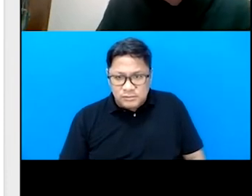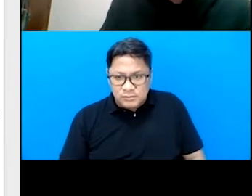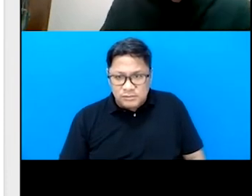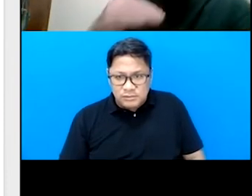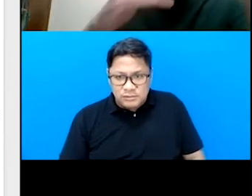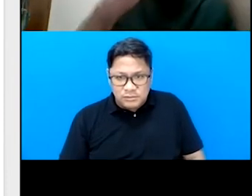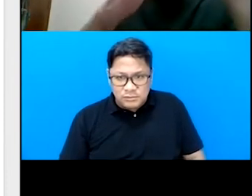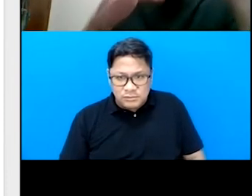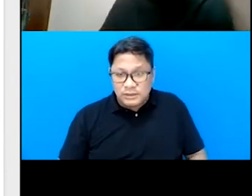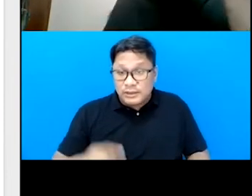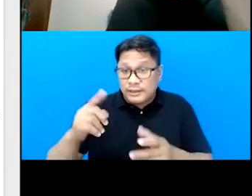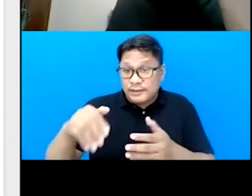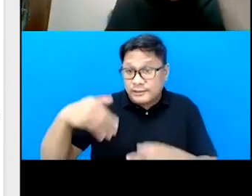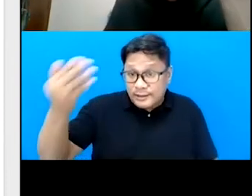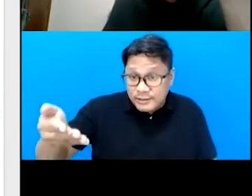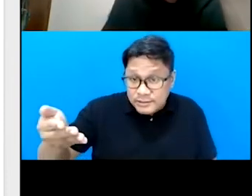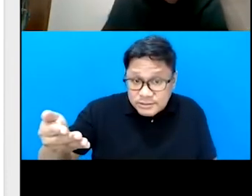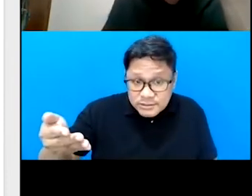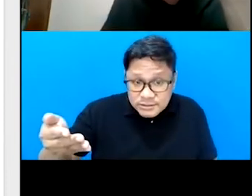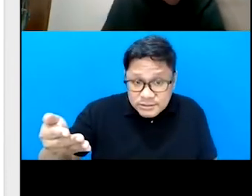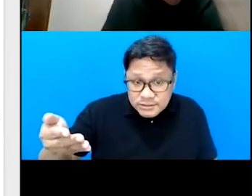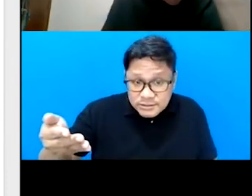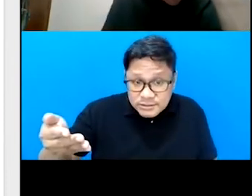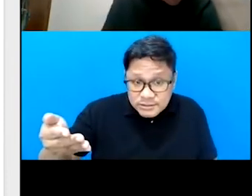And then close up the space.